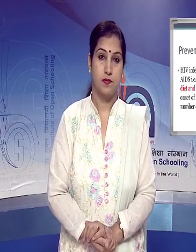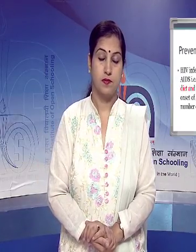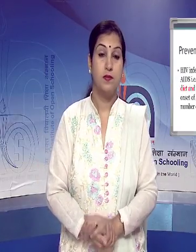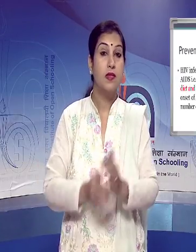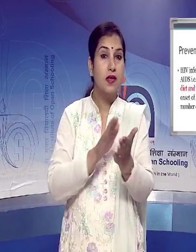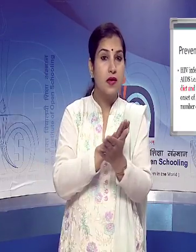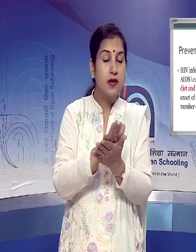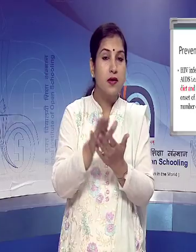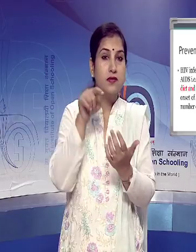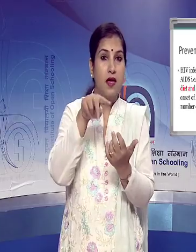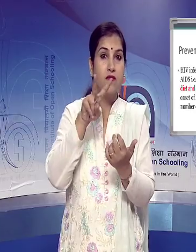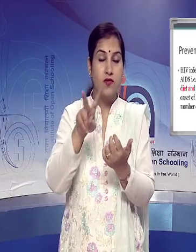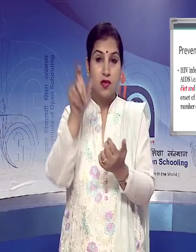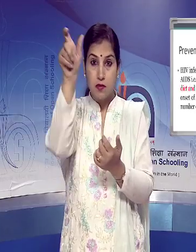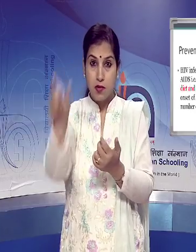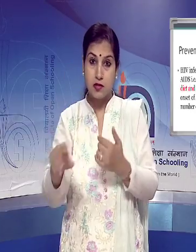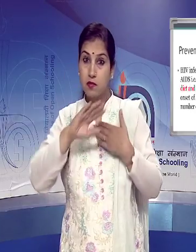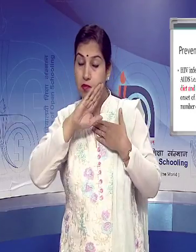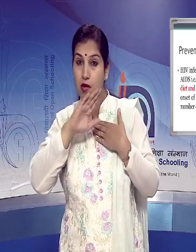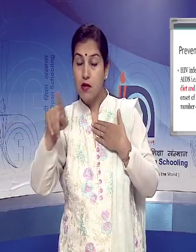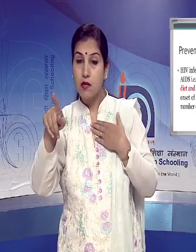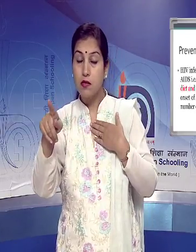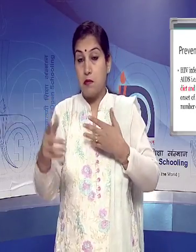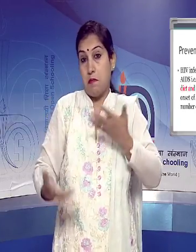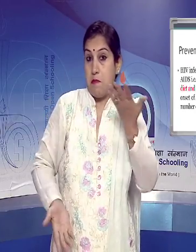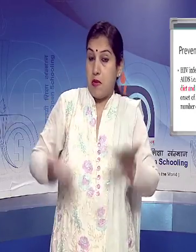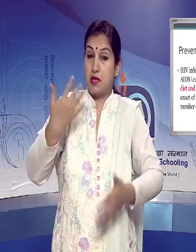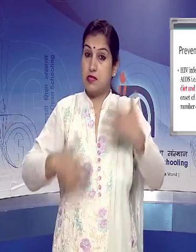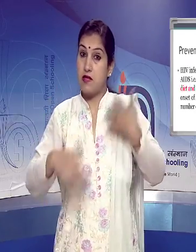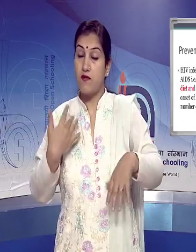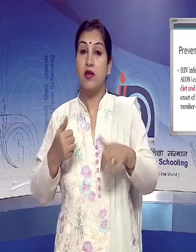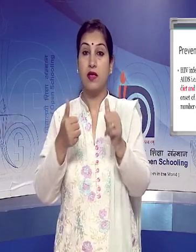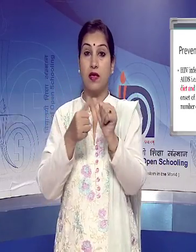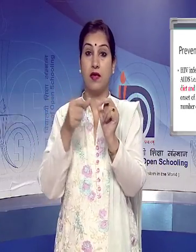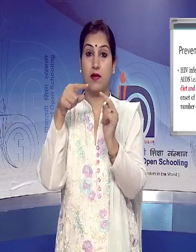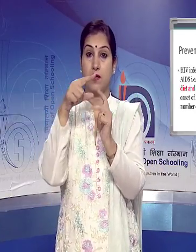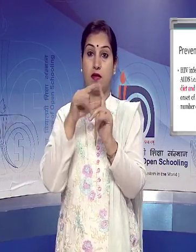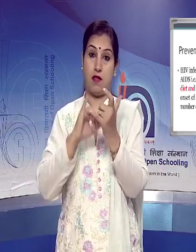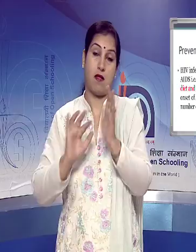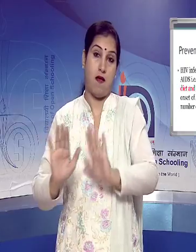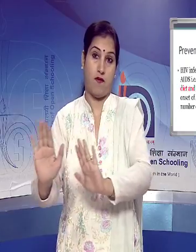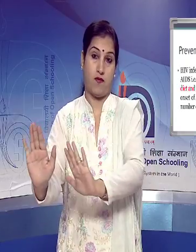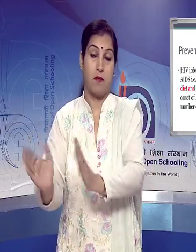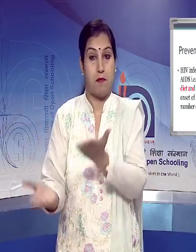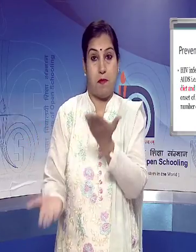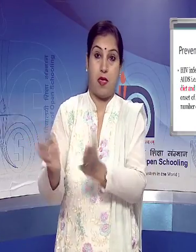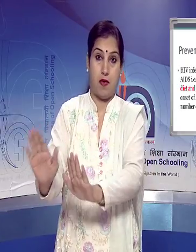HIV infected person may be suffering from AIDS.